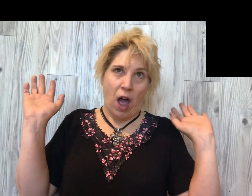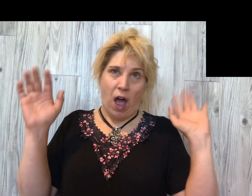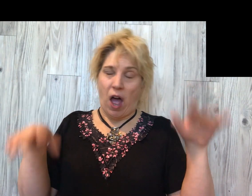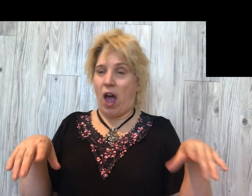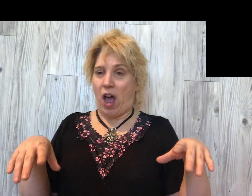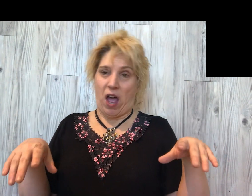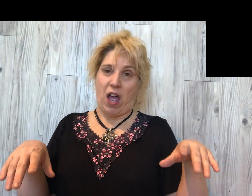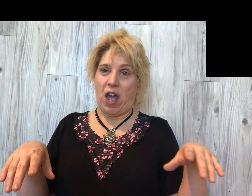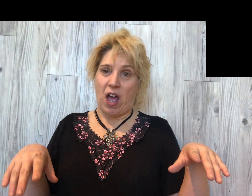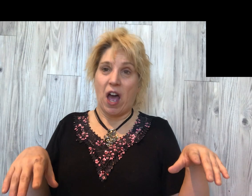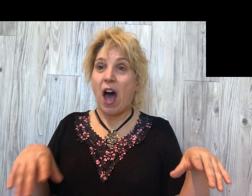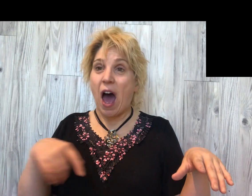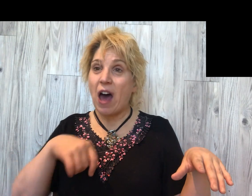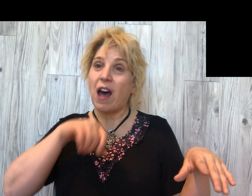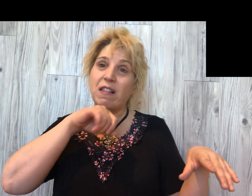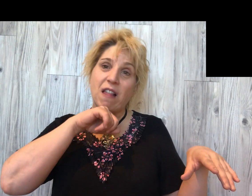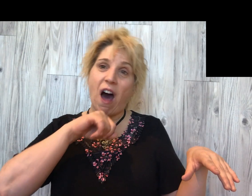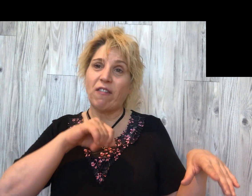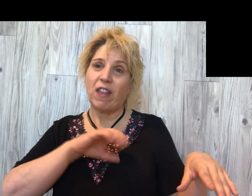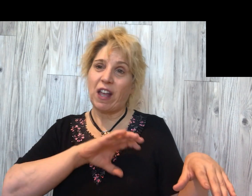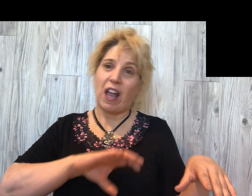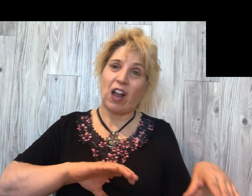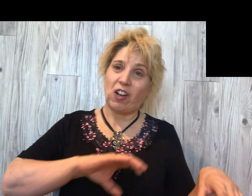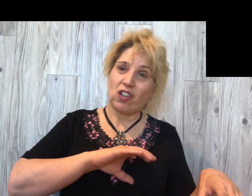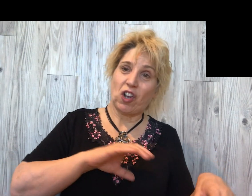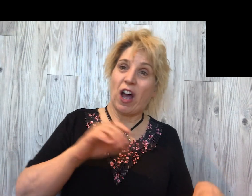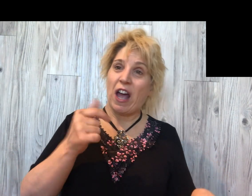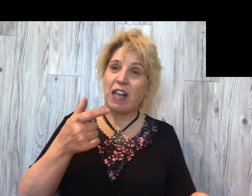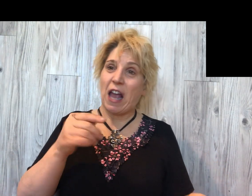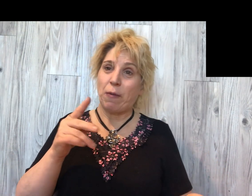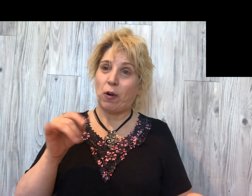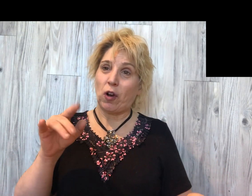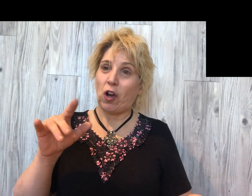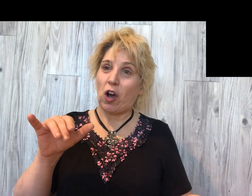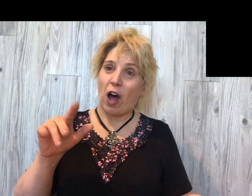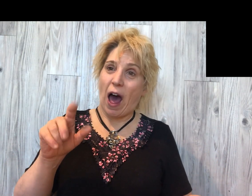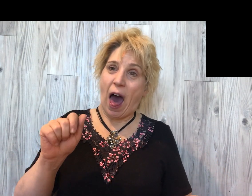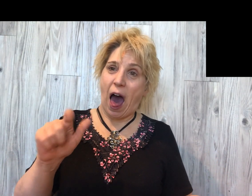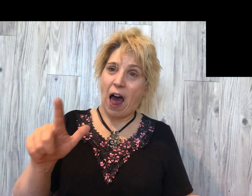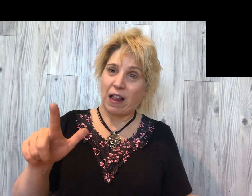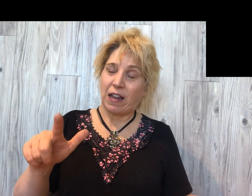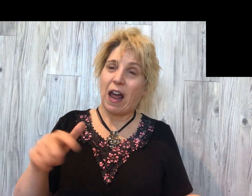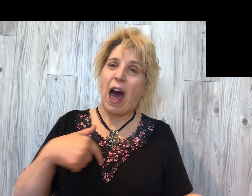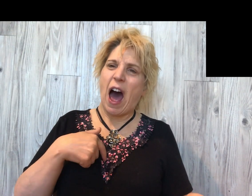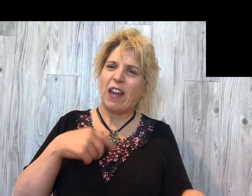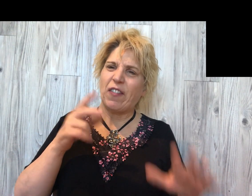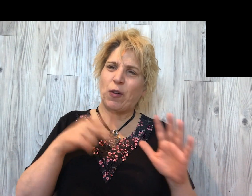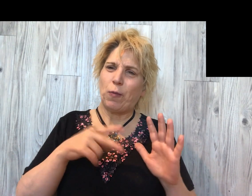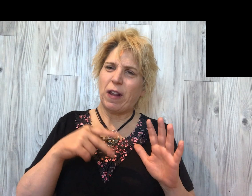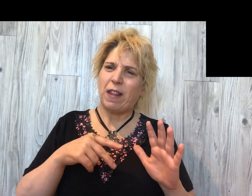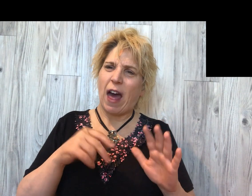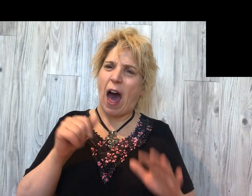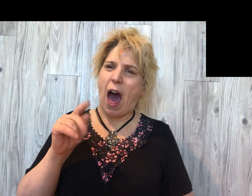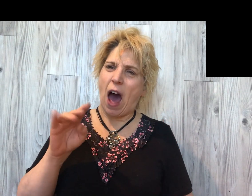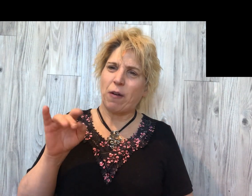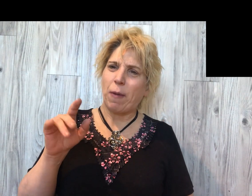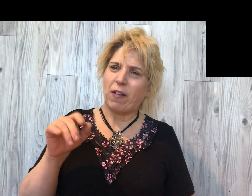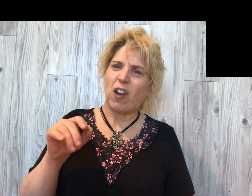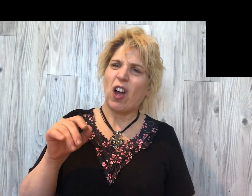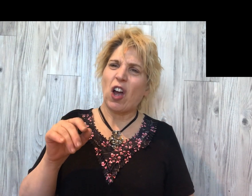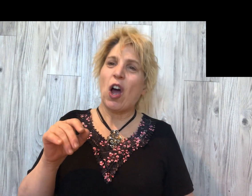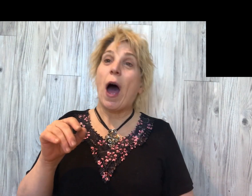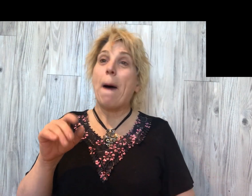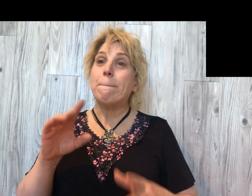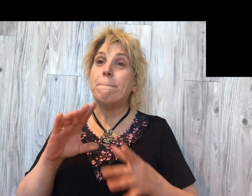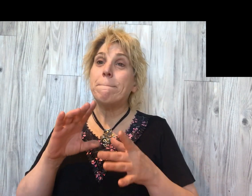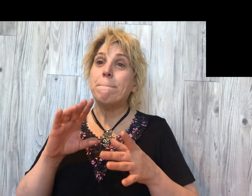novel that he's ever written, and I love the character Gabriel Allen by Daniel Silva. I've even read the Alphabet Mysteries written by Sue